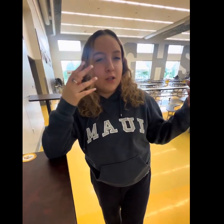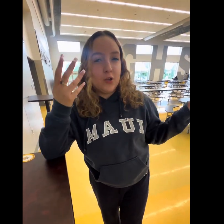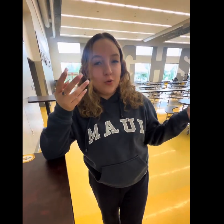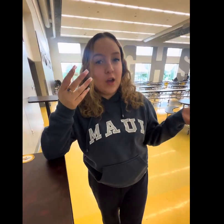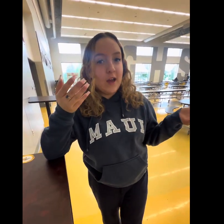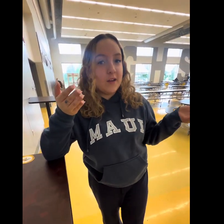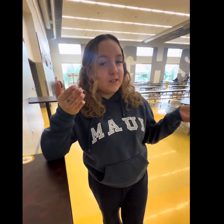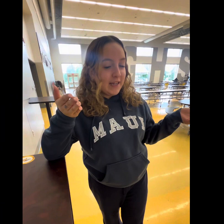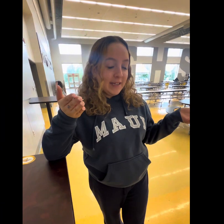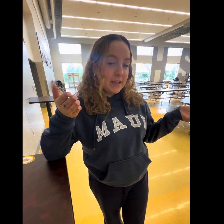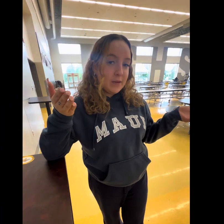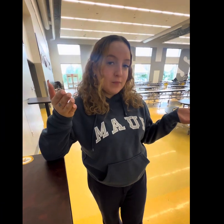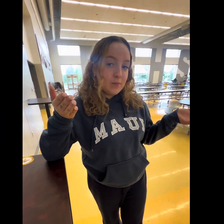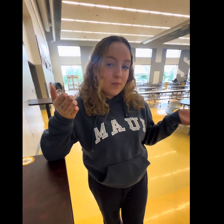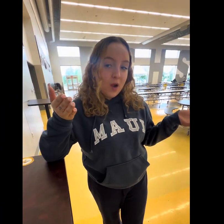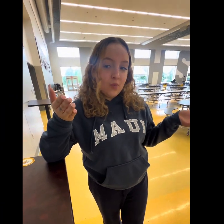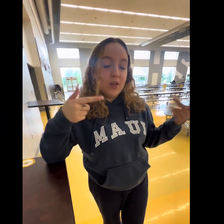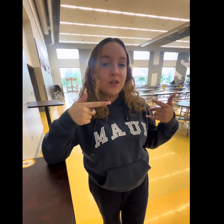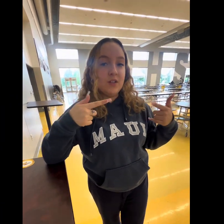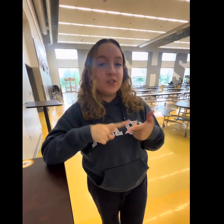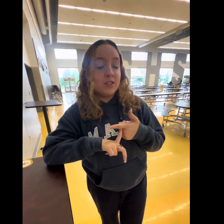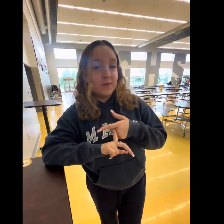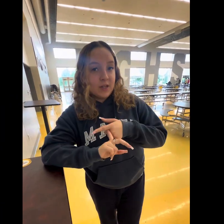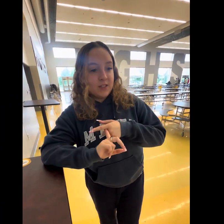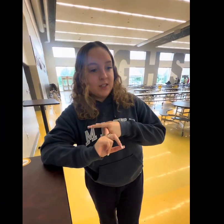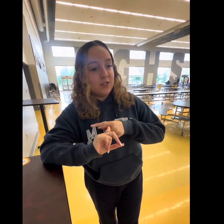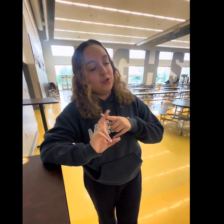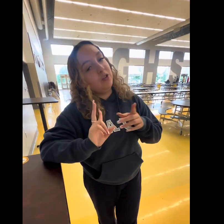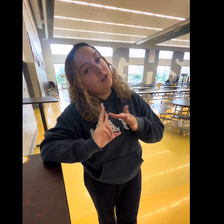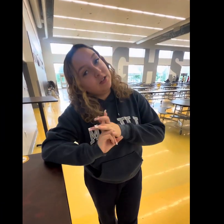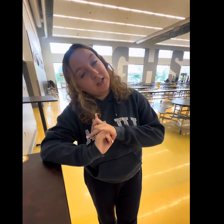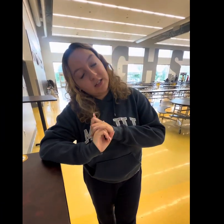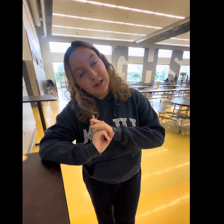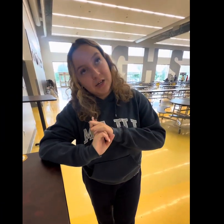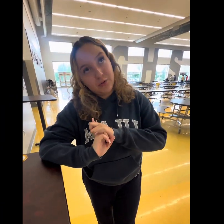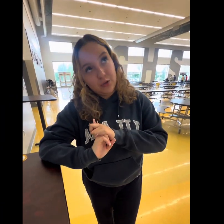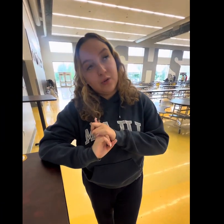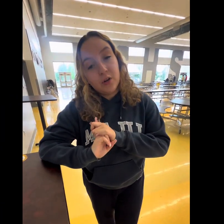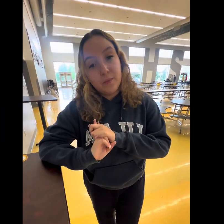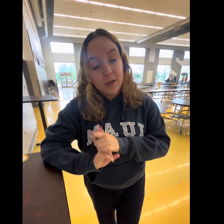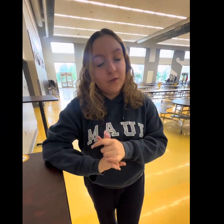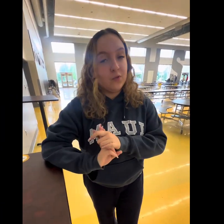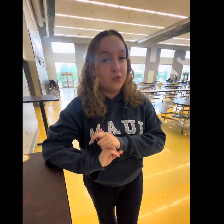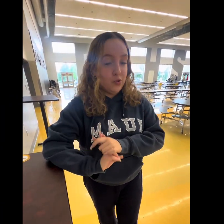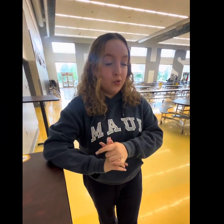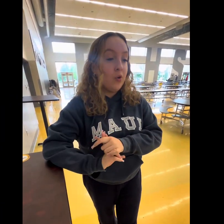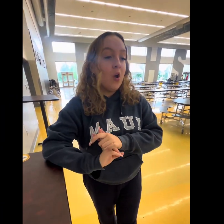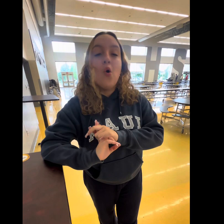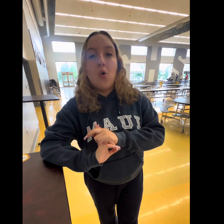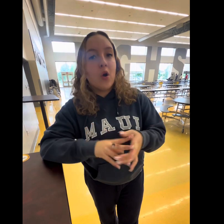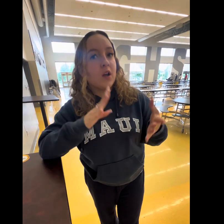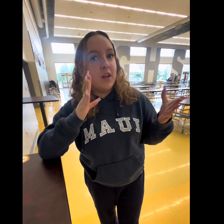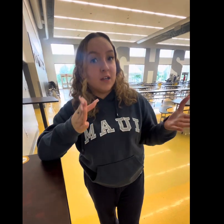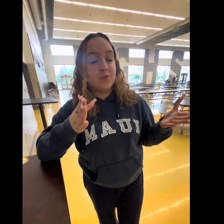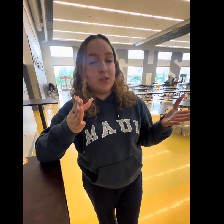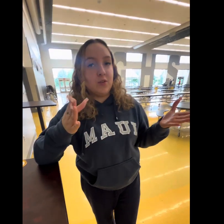you annotating them with literacy devices or lyrics that stand out to you and are meaningful to you or connect with you